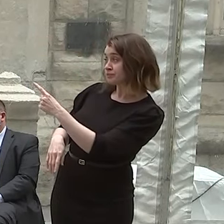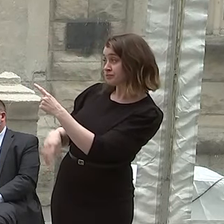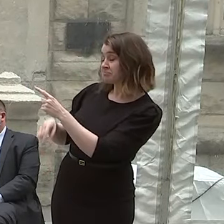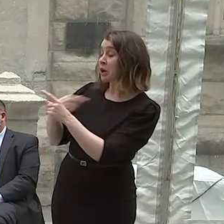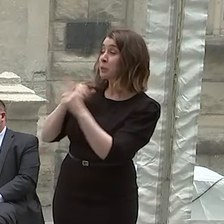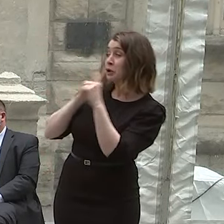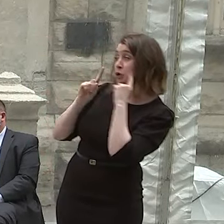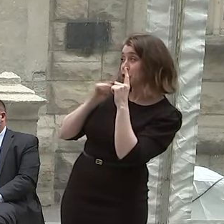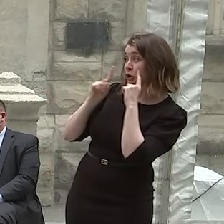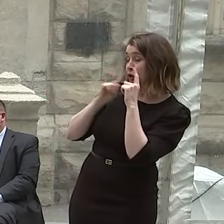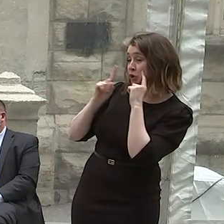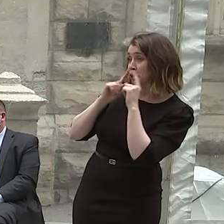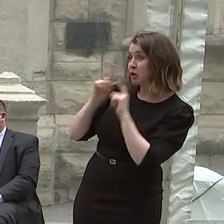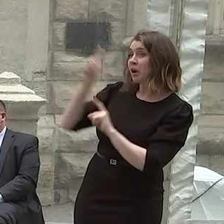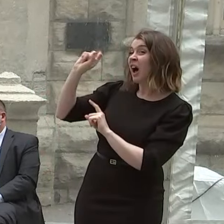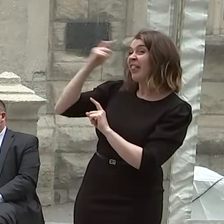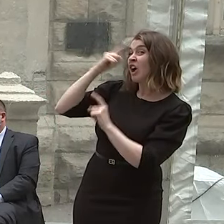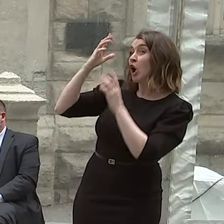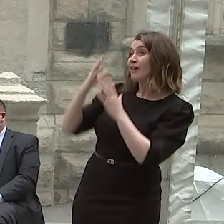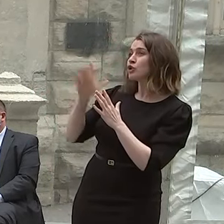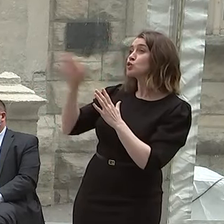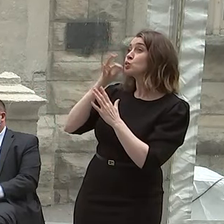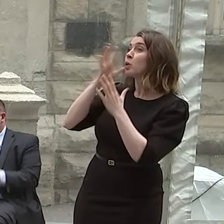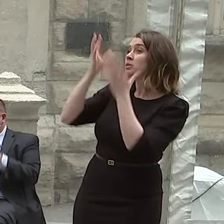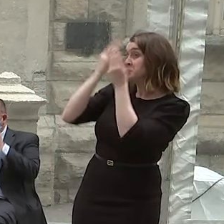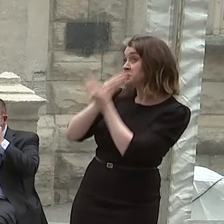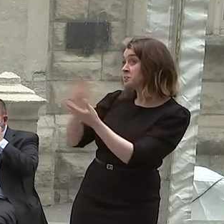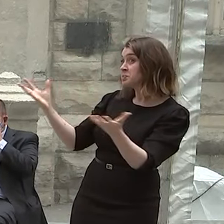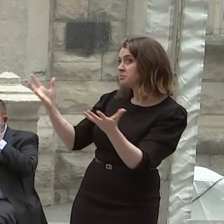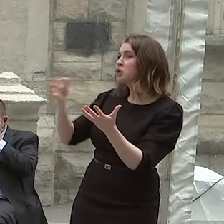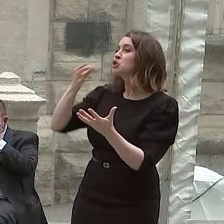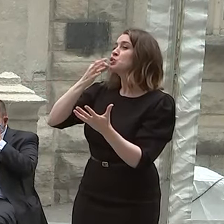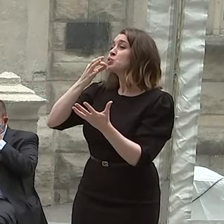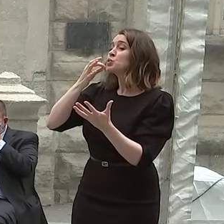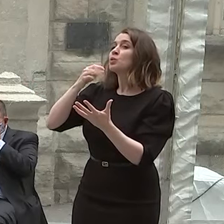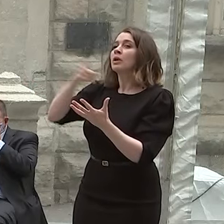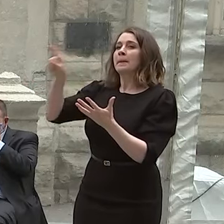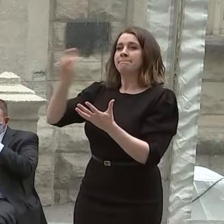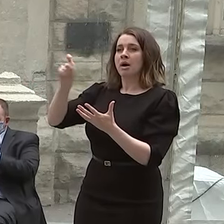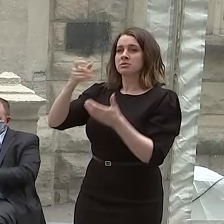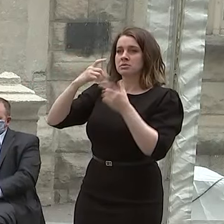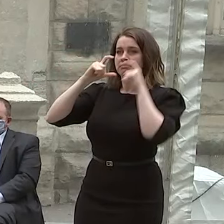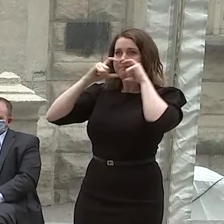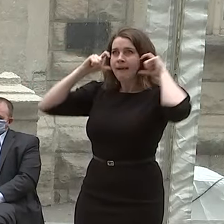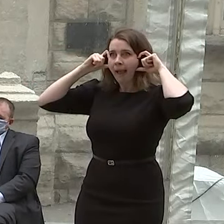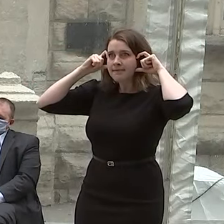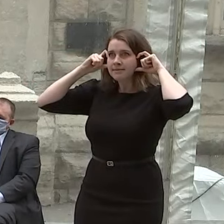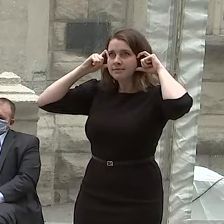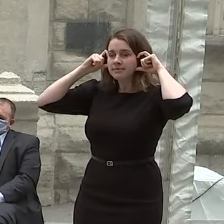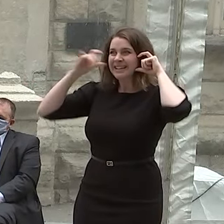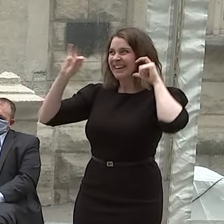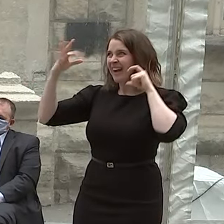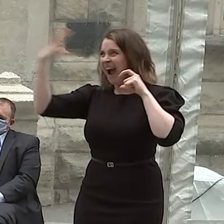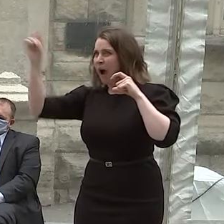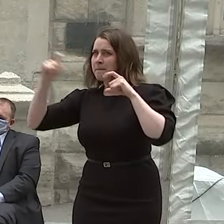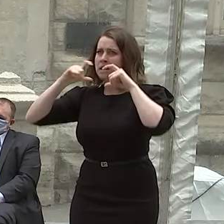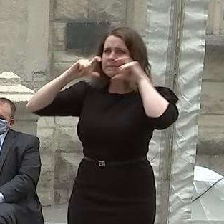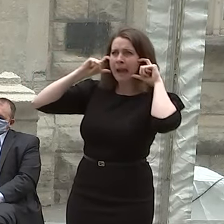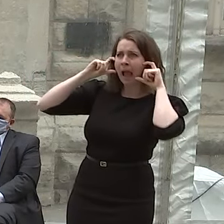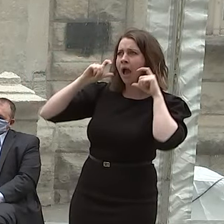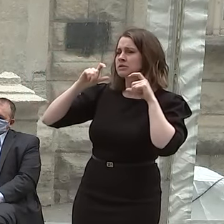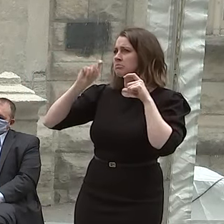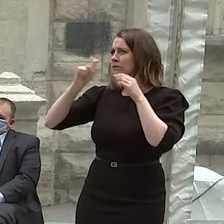be to require masks in public, face coverings, that is, if you are not able to social distance. Do you